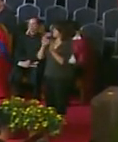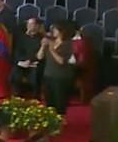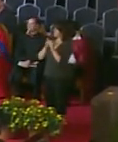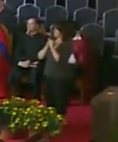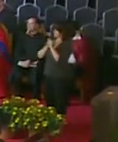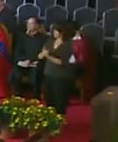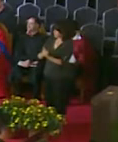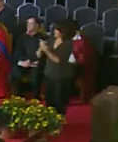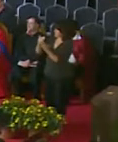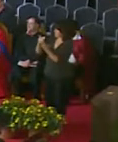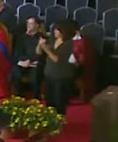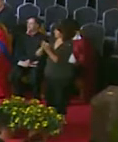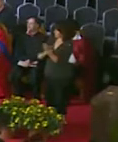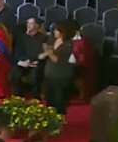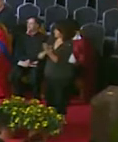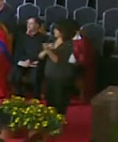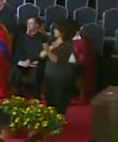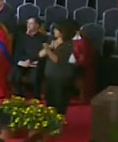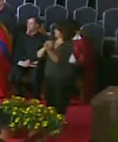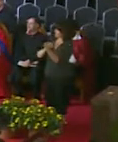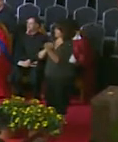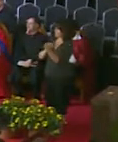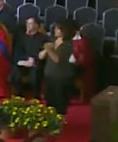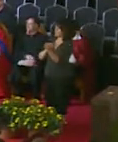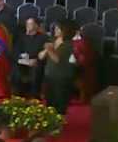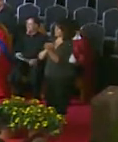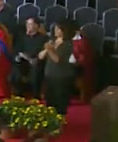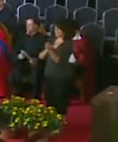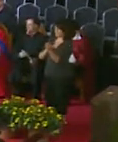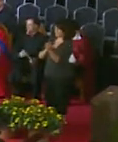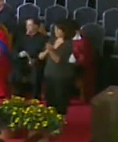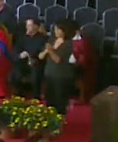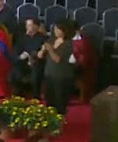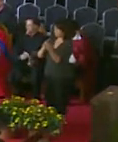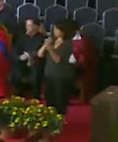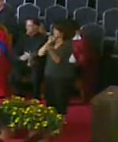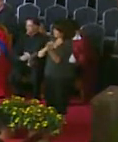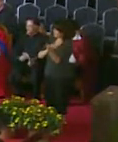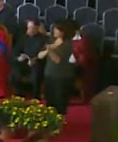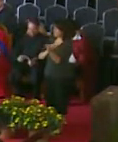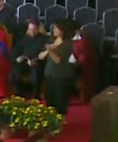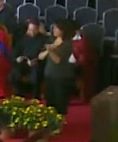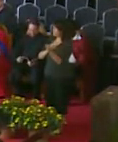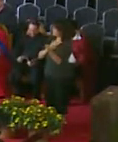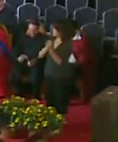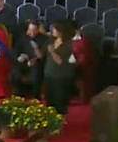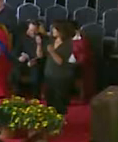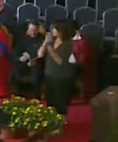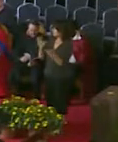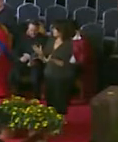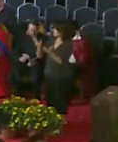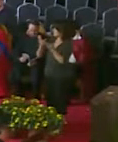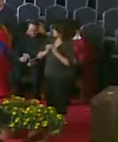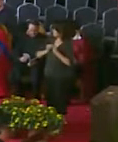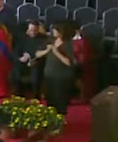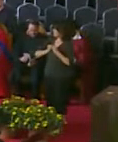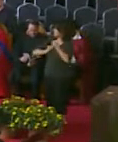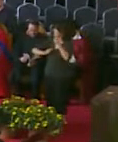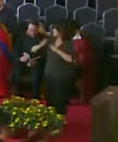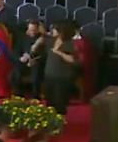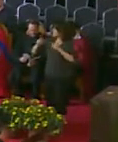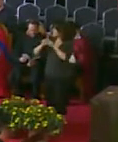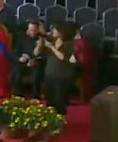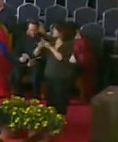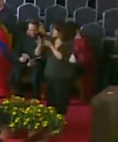statutory requirements laid down by the Senate of the University of Guelph that they may be admitted to their various and